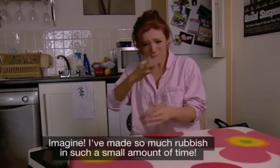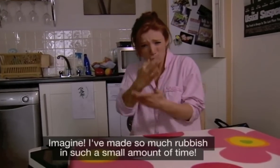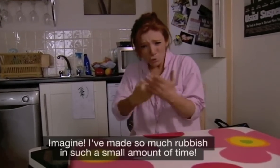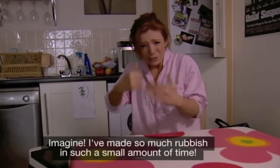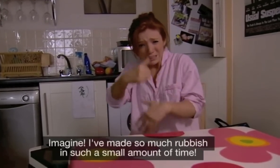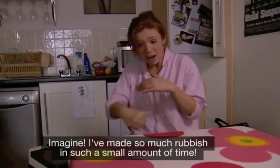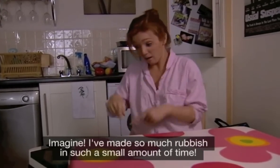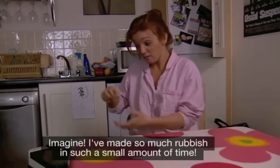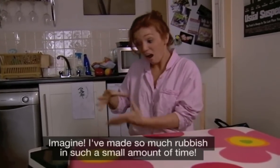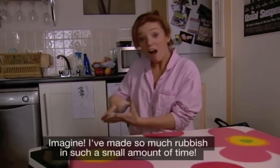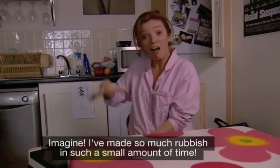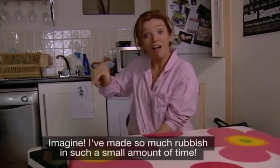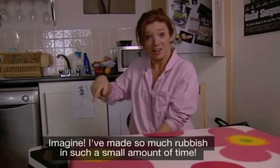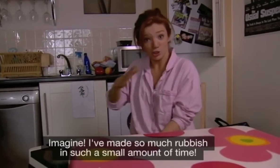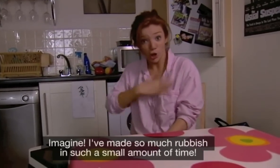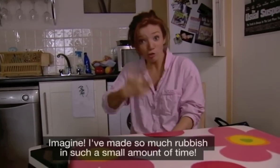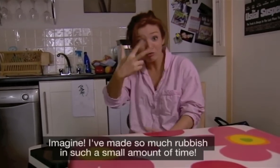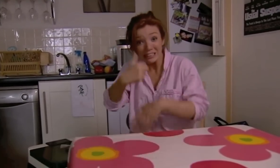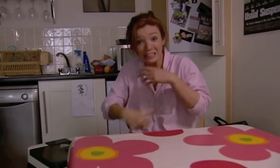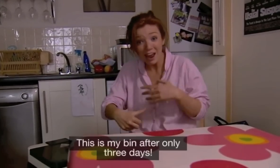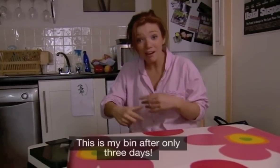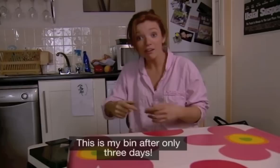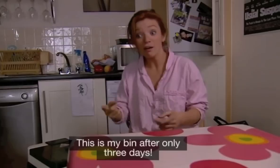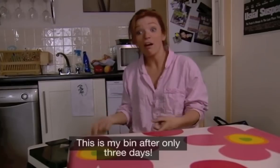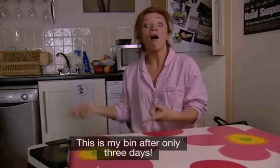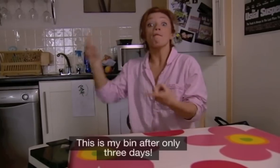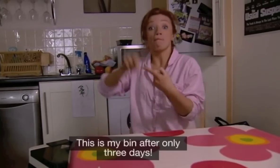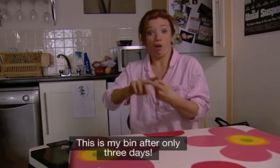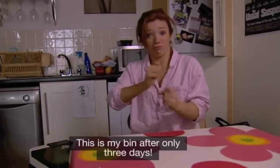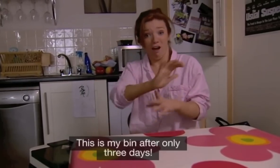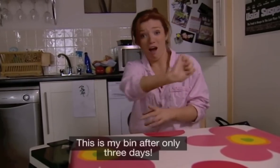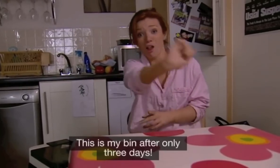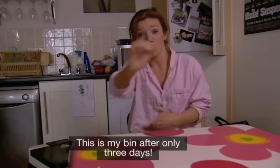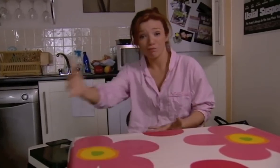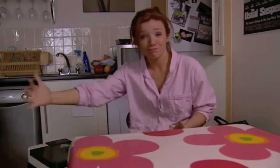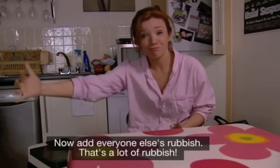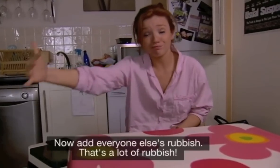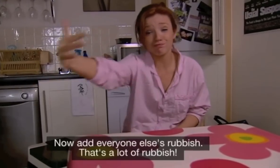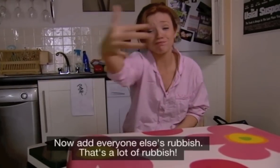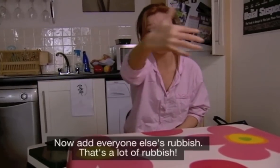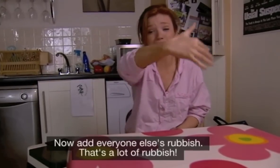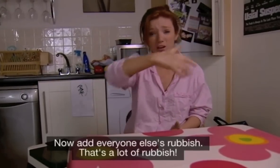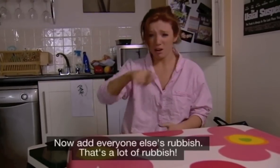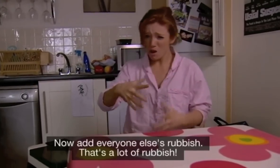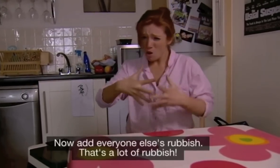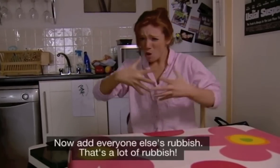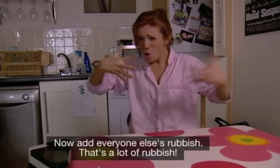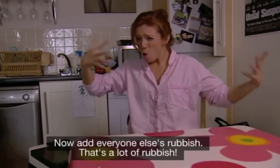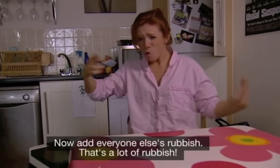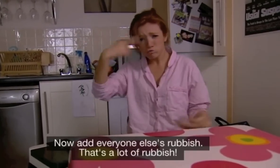Much rubbish in such a small amount of time. This is my bin after only 3 days. Now add everyone else's rubbish. That's a lot of